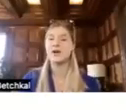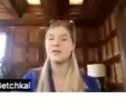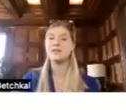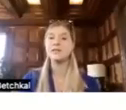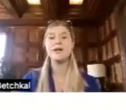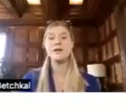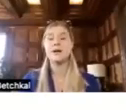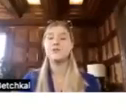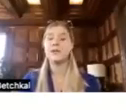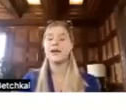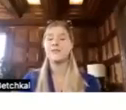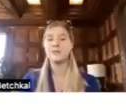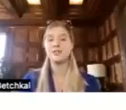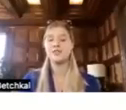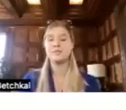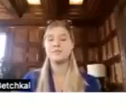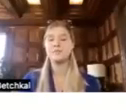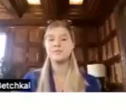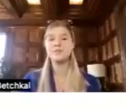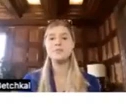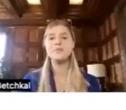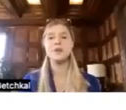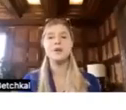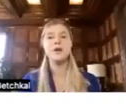lack of competence comes from a lack of information.